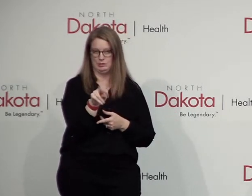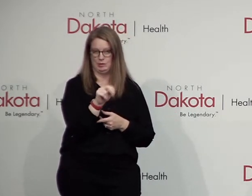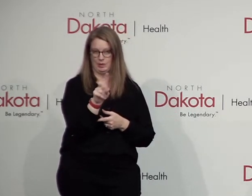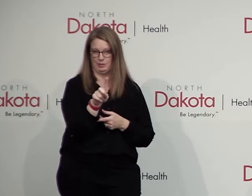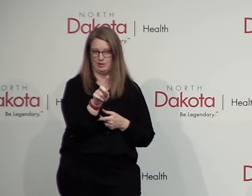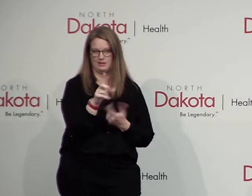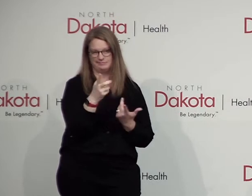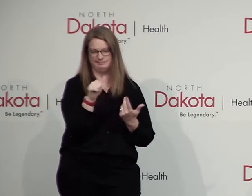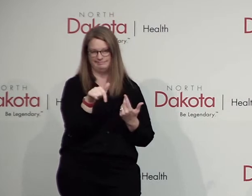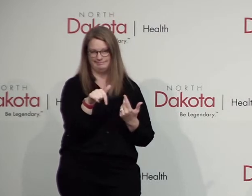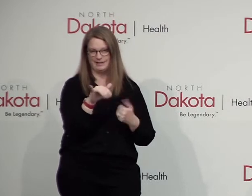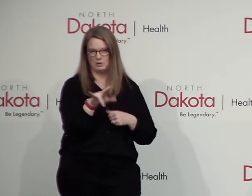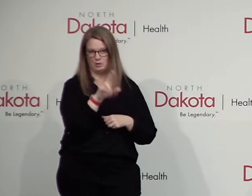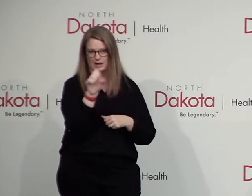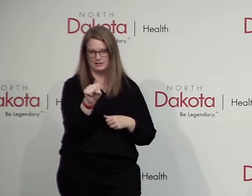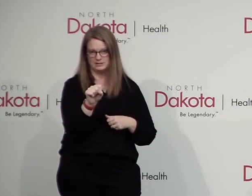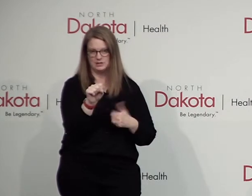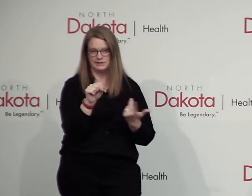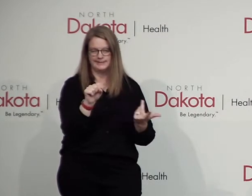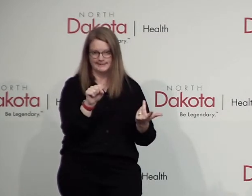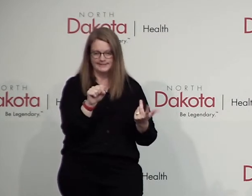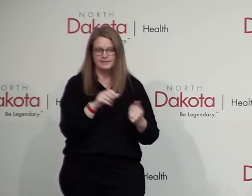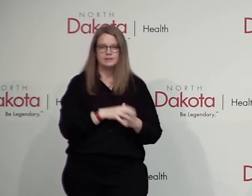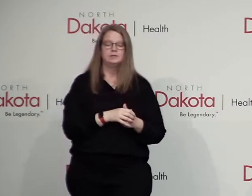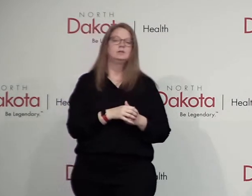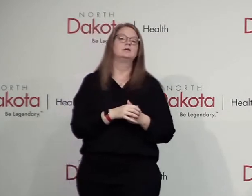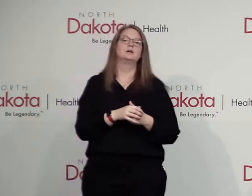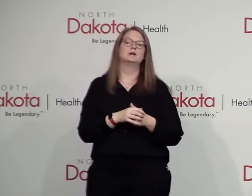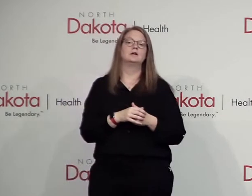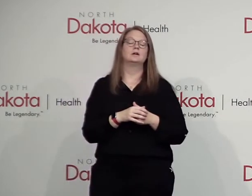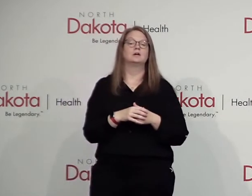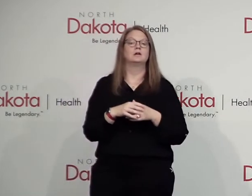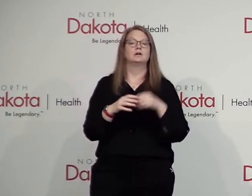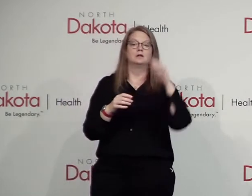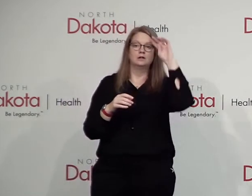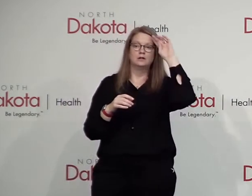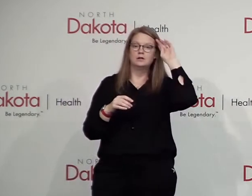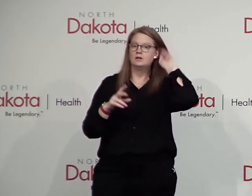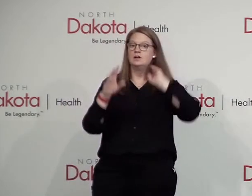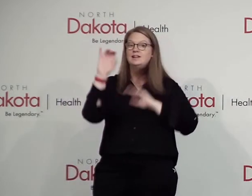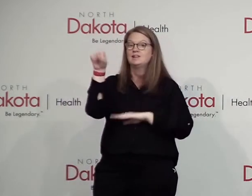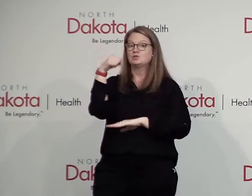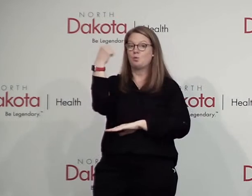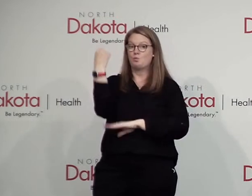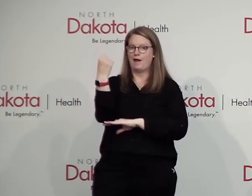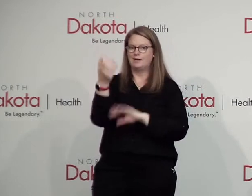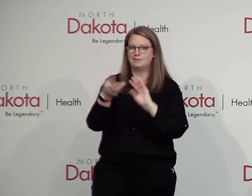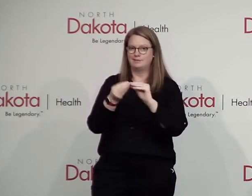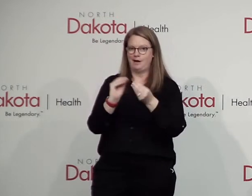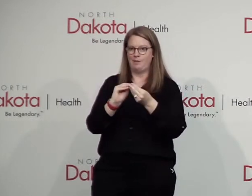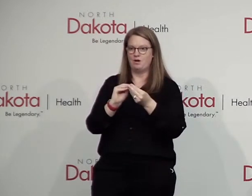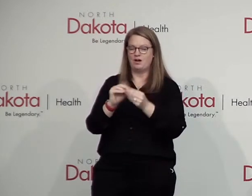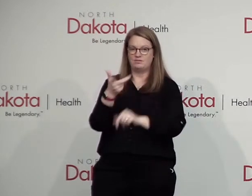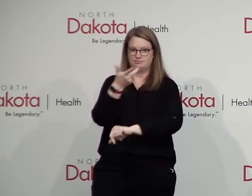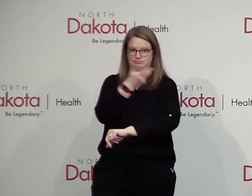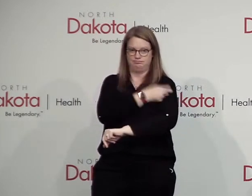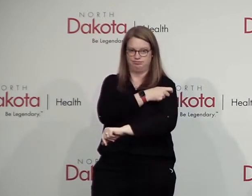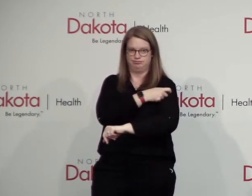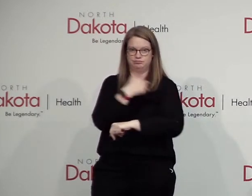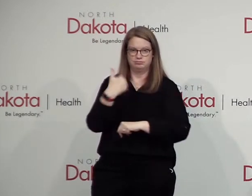the United States. However, there was a higher or a record number of doses distributed in the United States